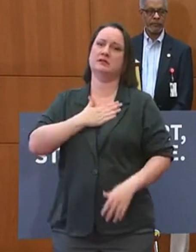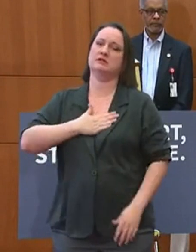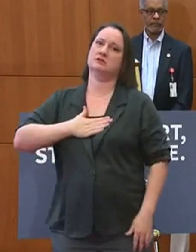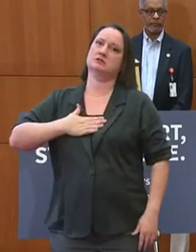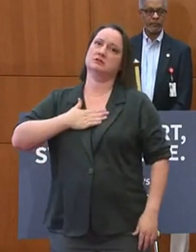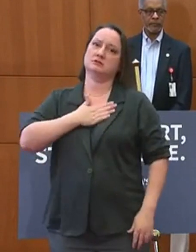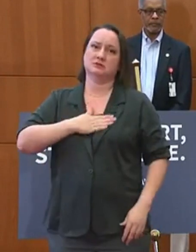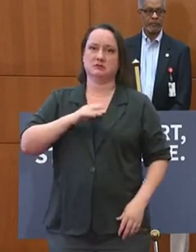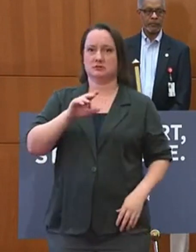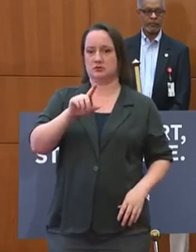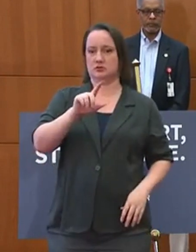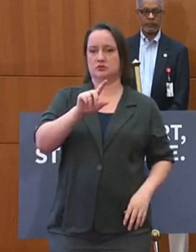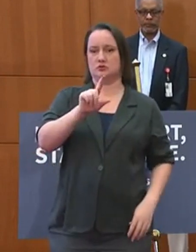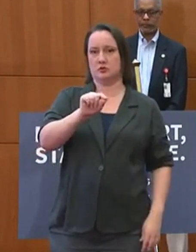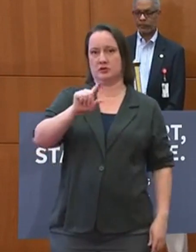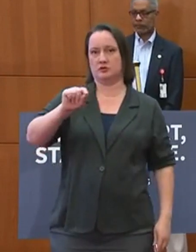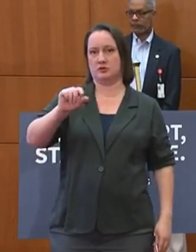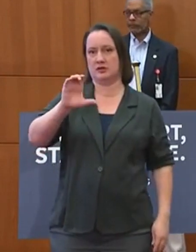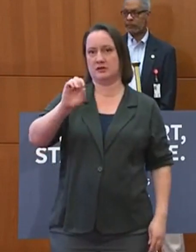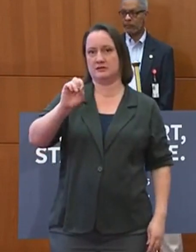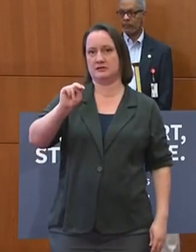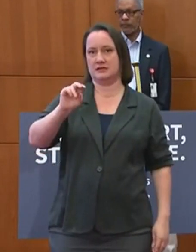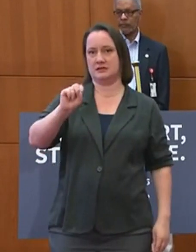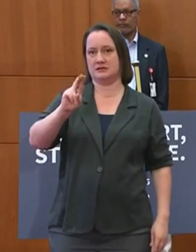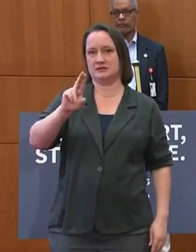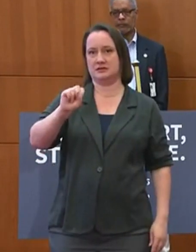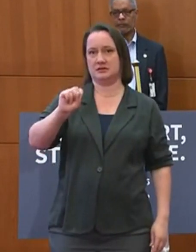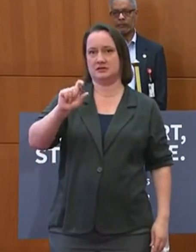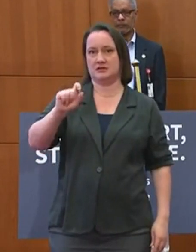visit 2020census.gov or call